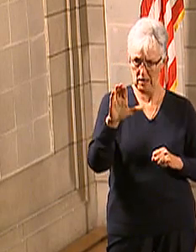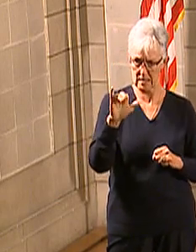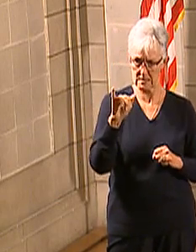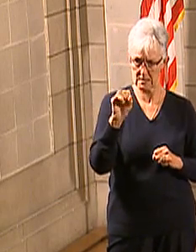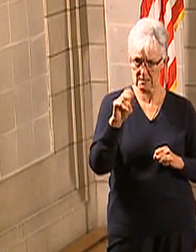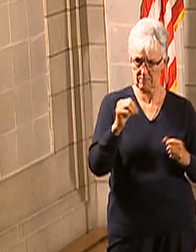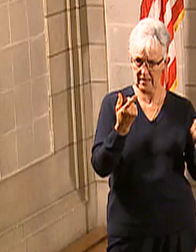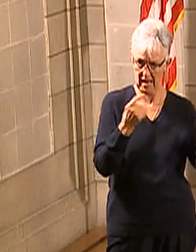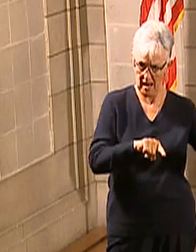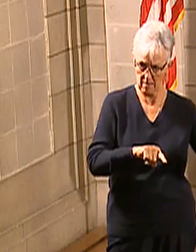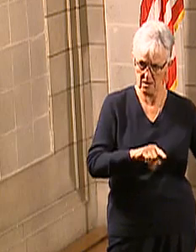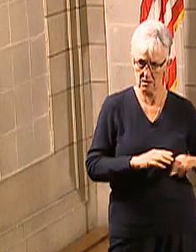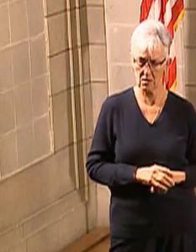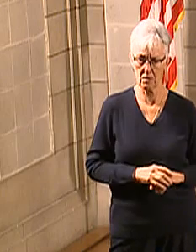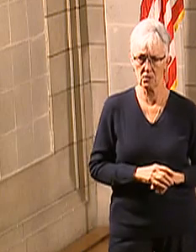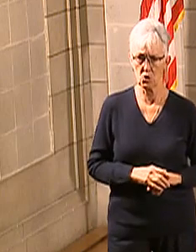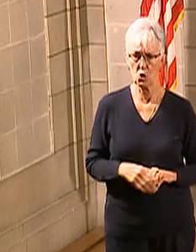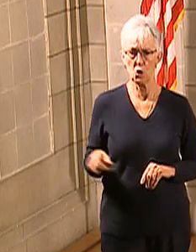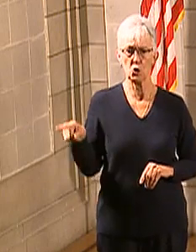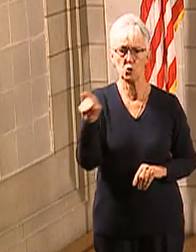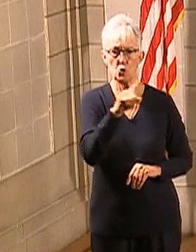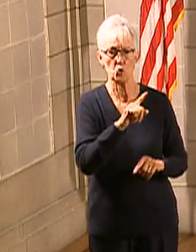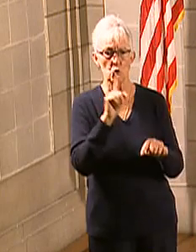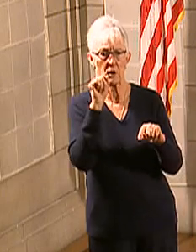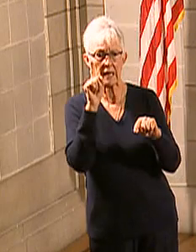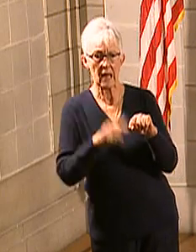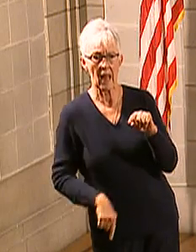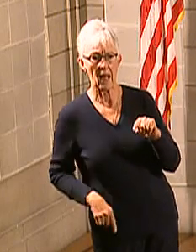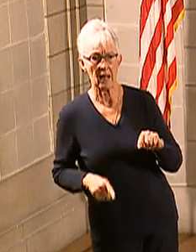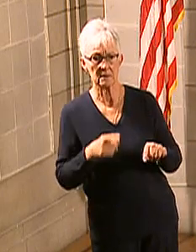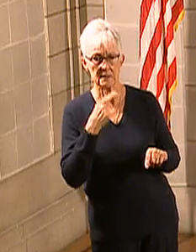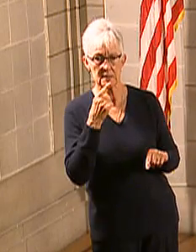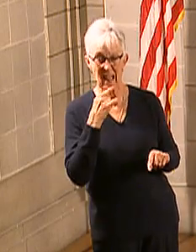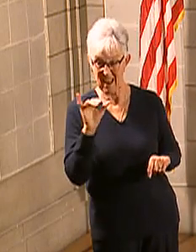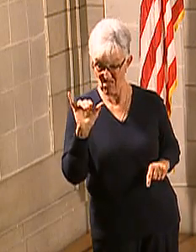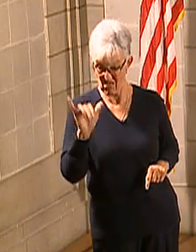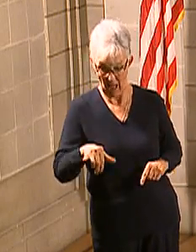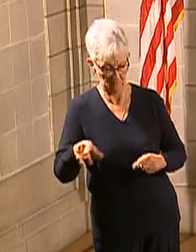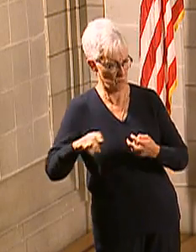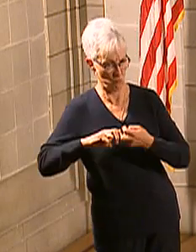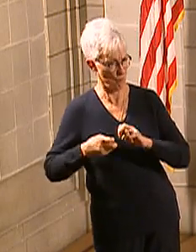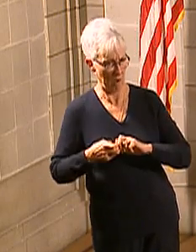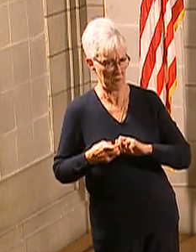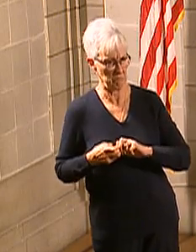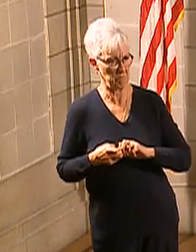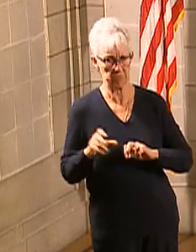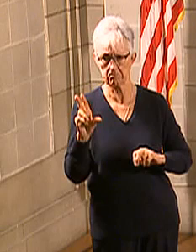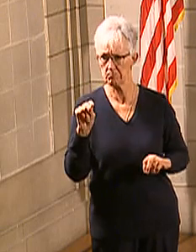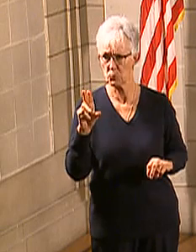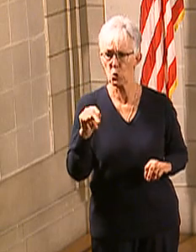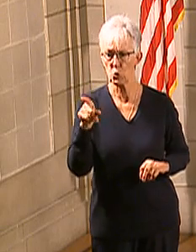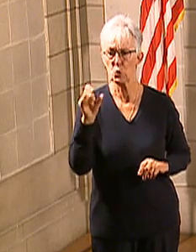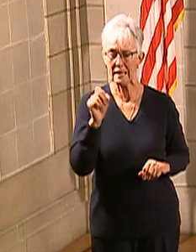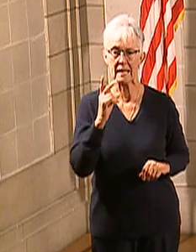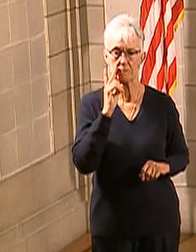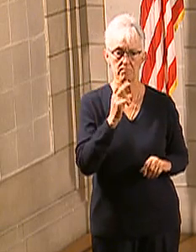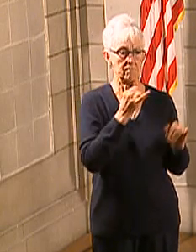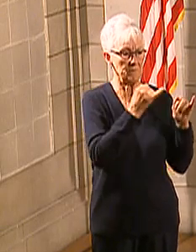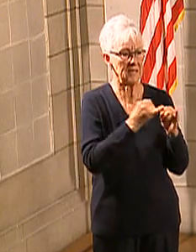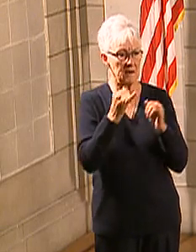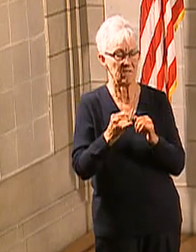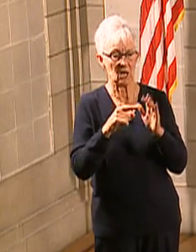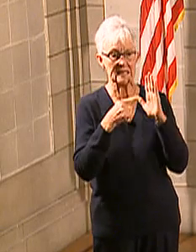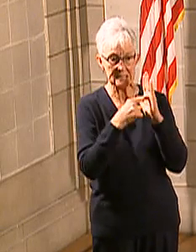are all things that you can't actually even point to and say that's what it is. You can point to individual examples of racism and address